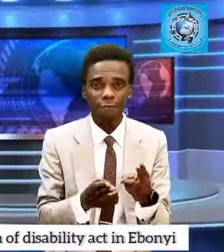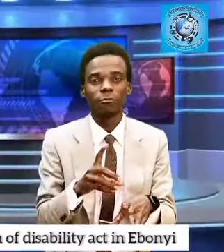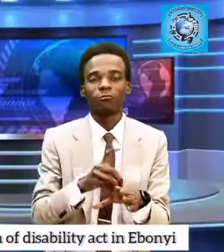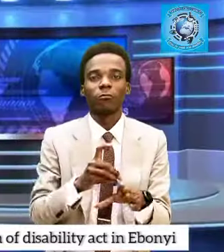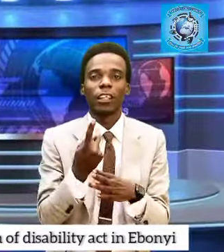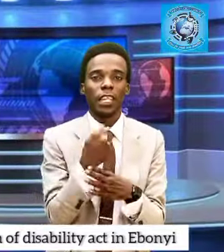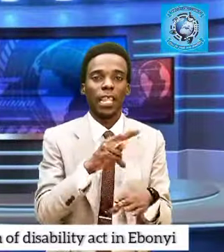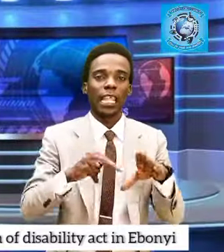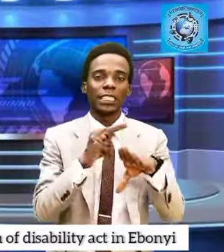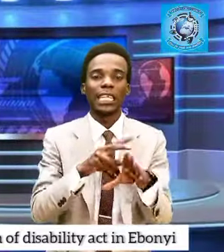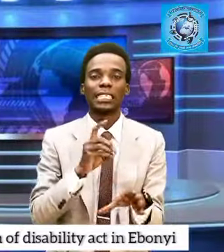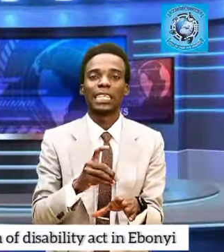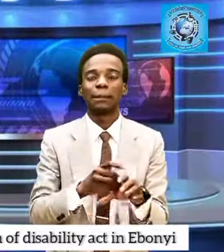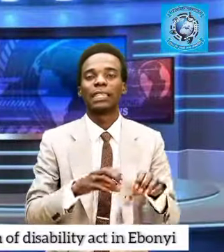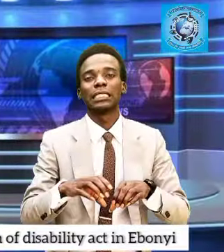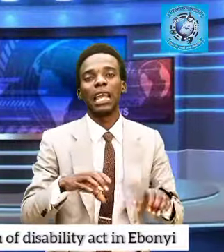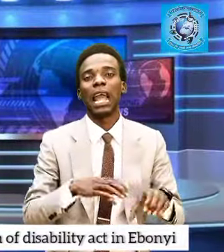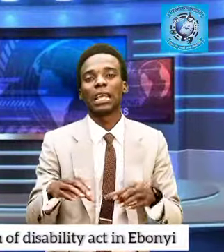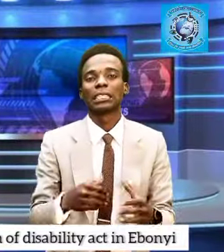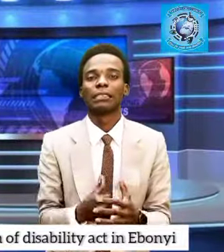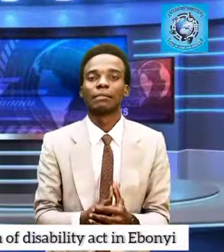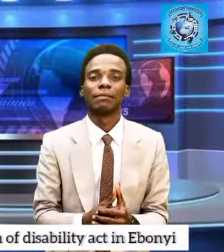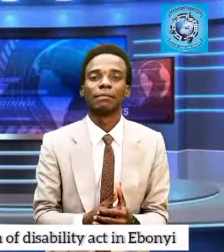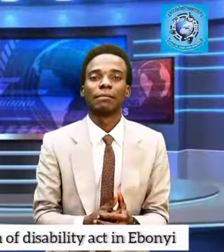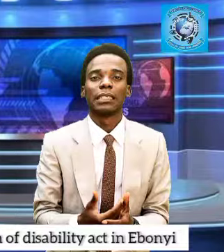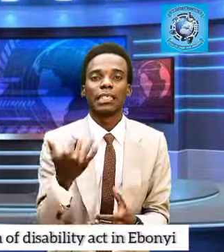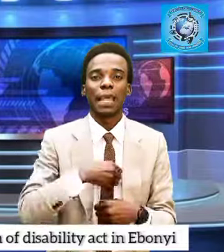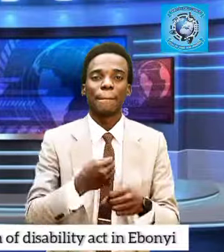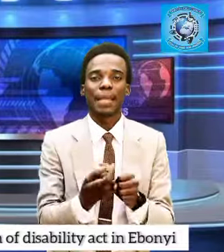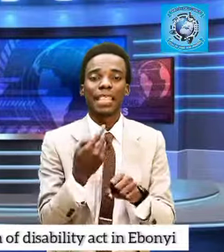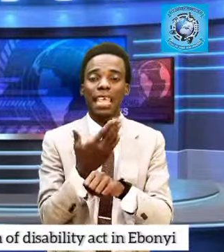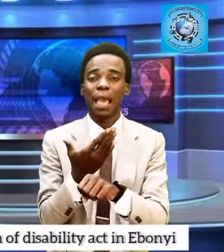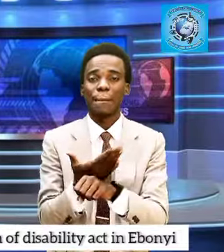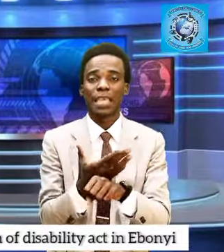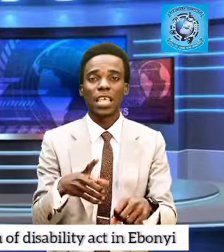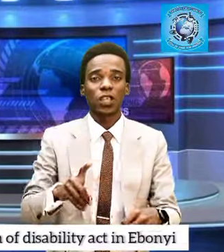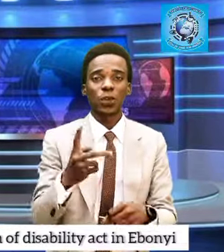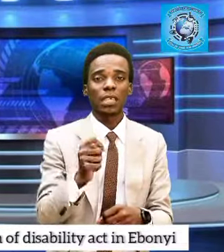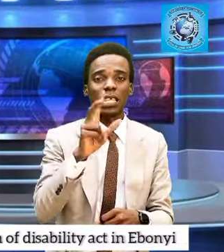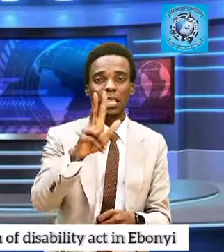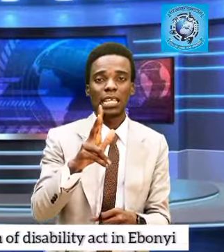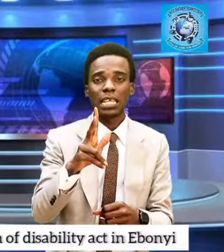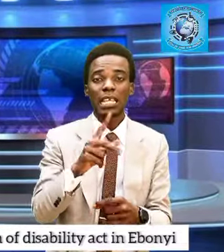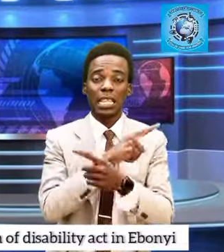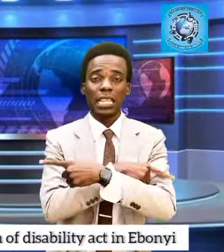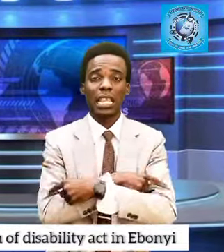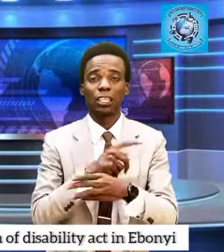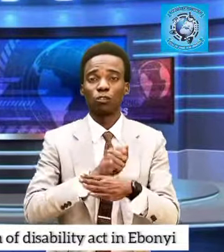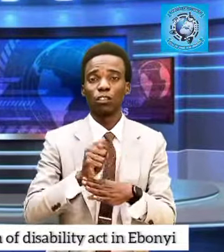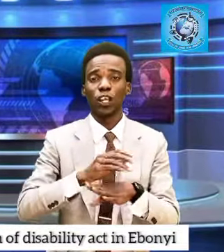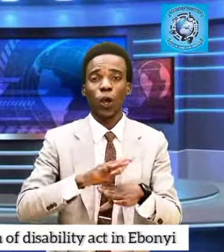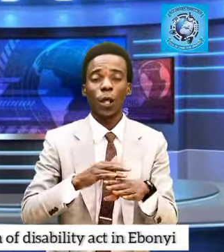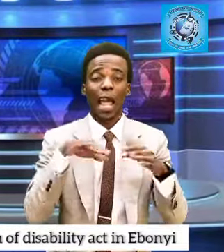the National Disability Act. They made the appeal during the 3-day training on access